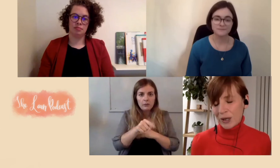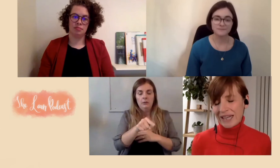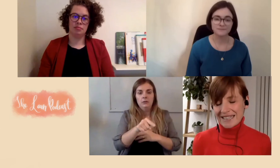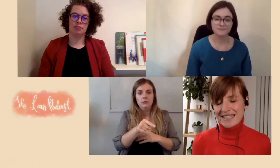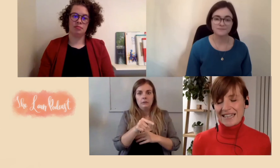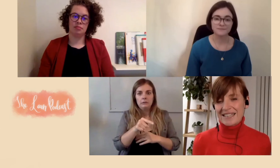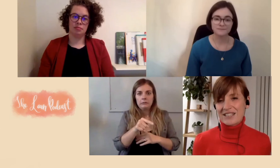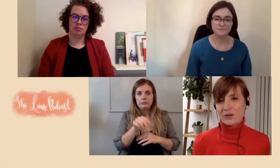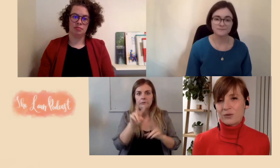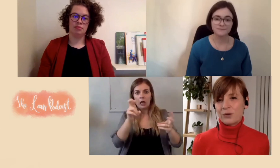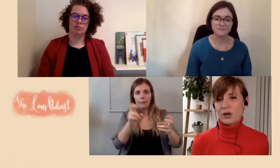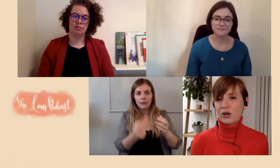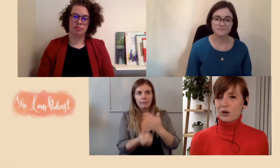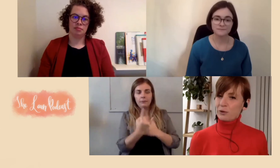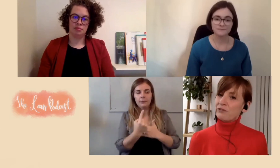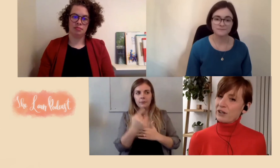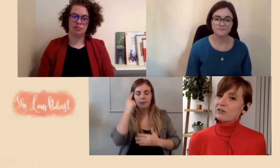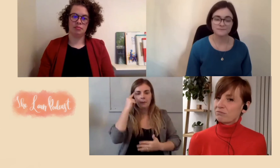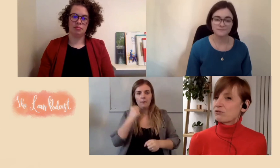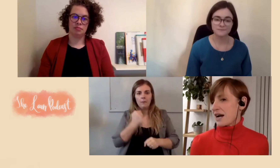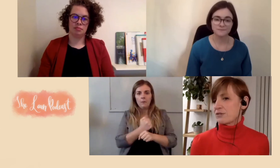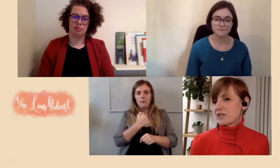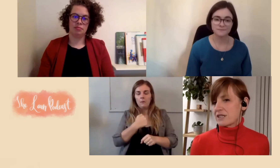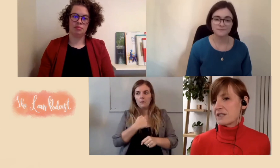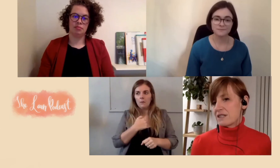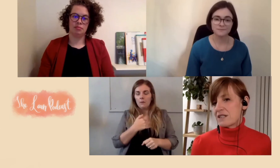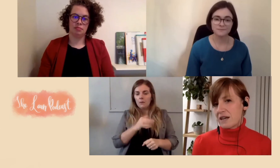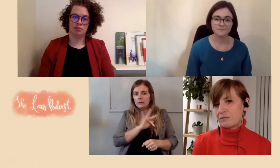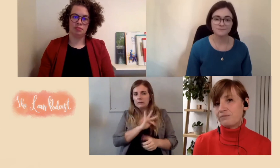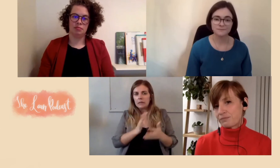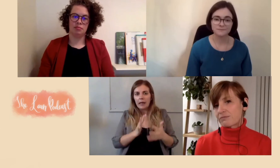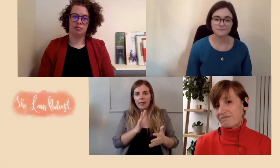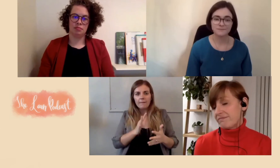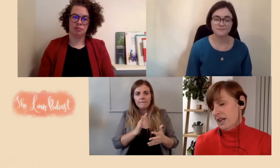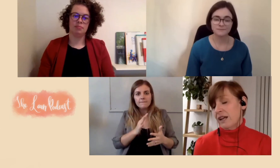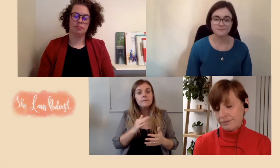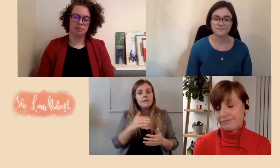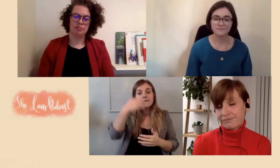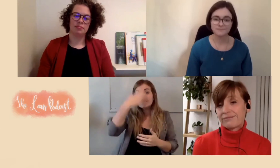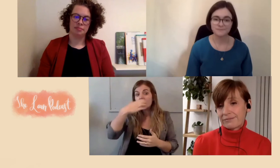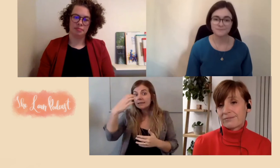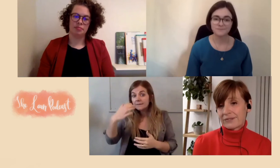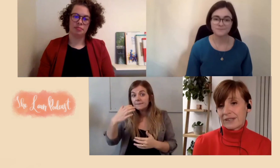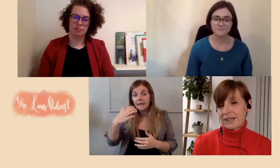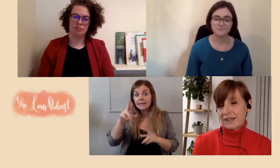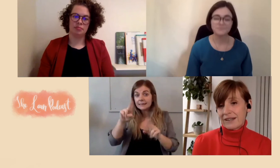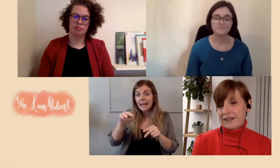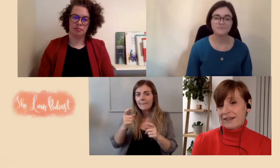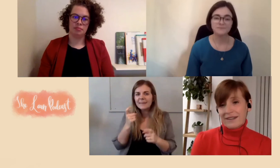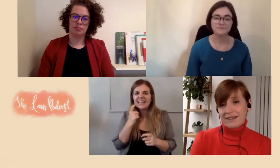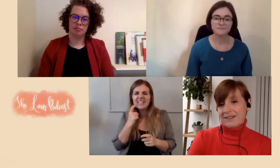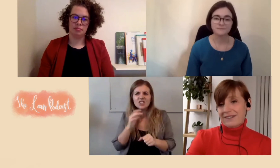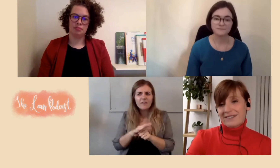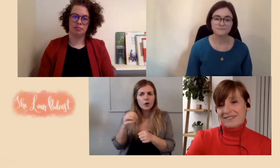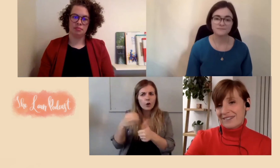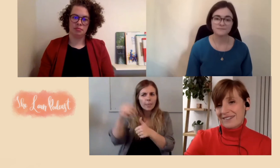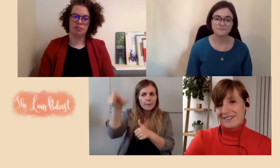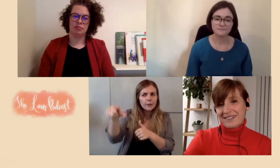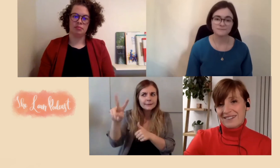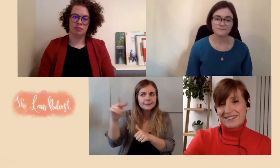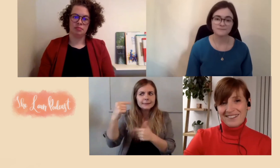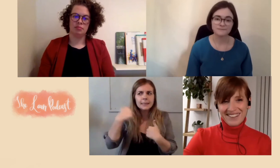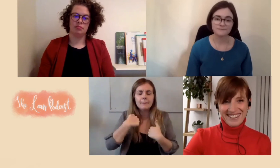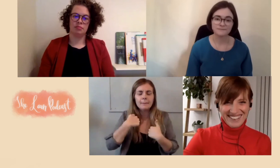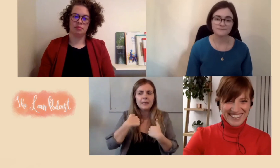ways, it's easier for someone who can see us and to communicate that. But it is thinking around how we manage that, both while